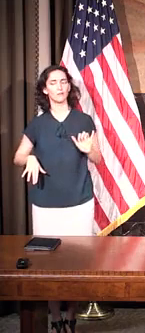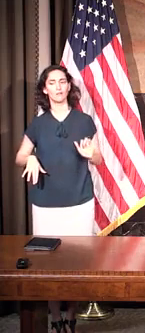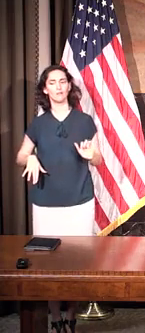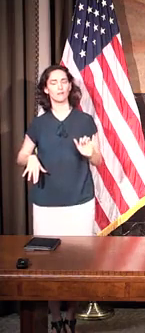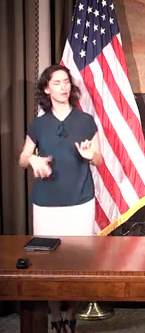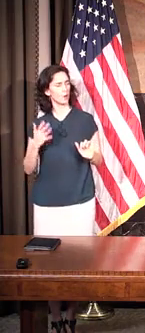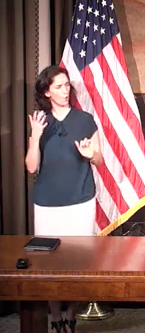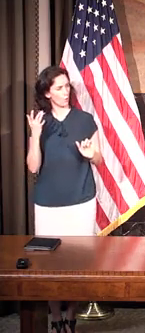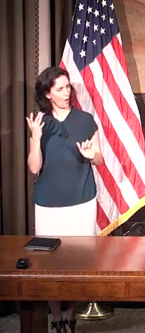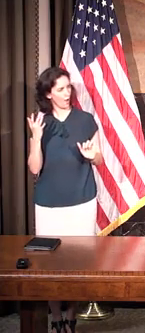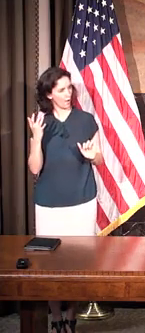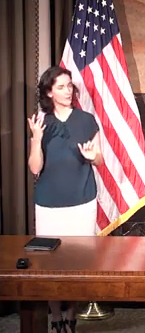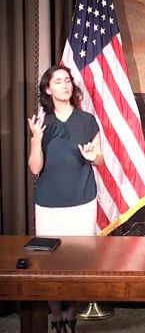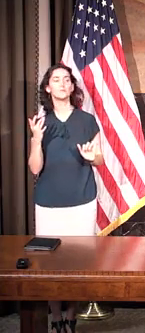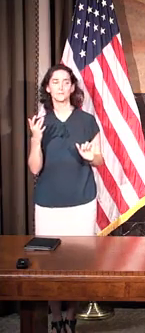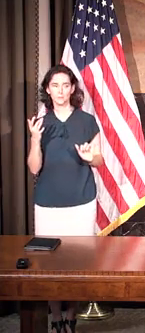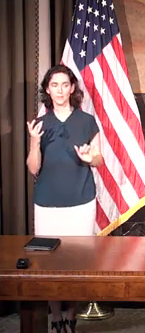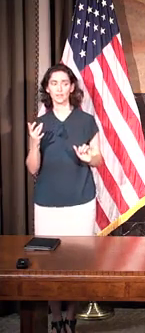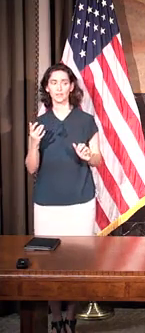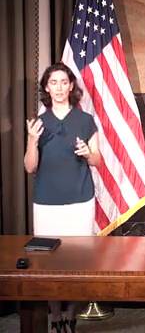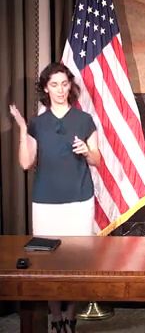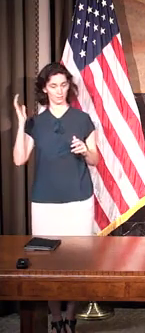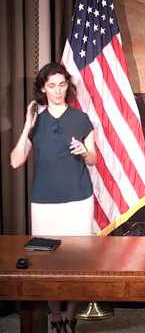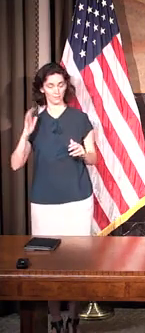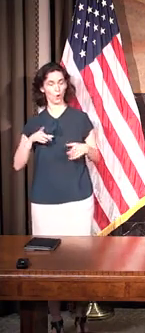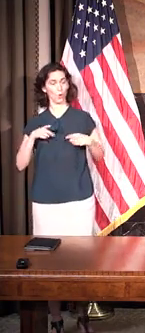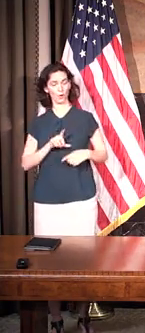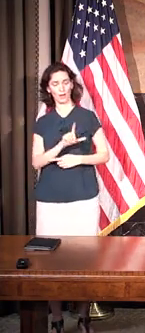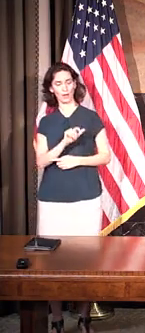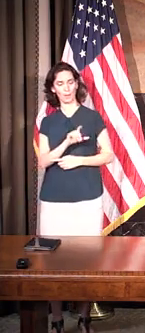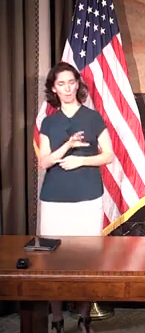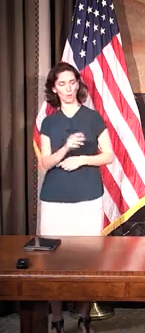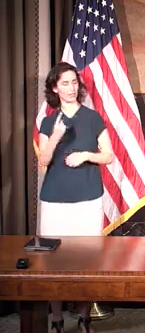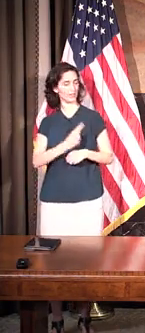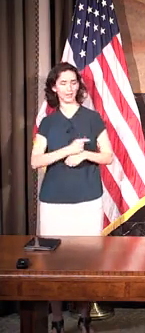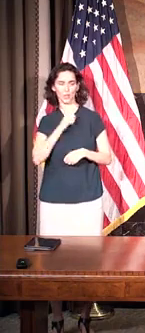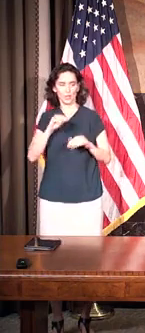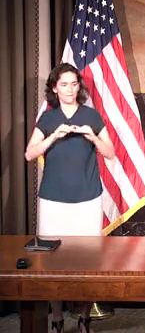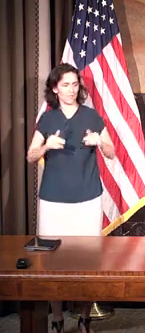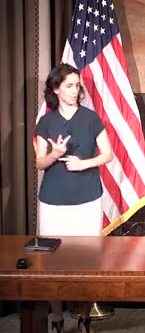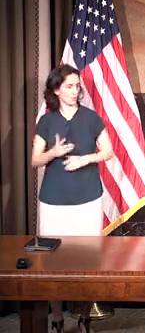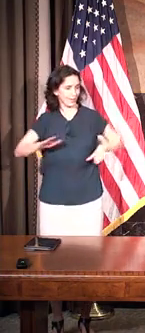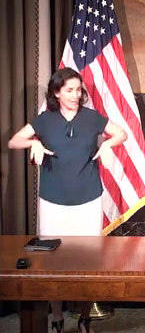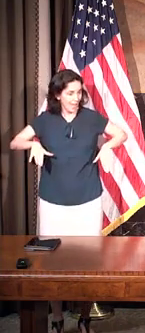fact that we were not in phase 3 during Labor Day. We were not in phase 3 during